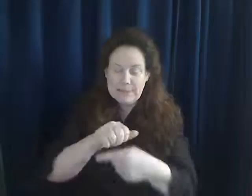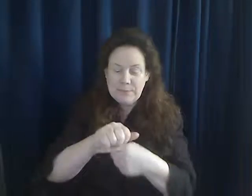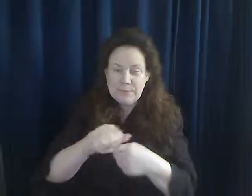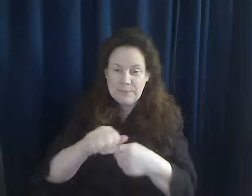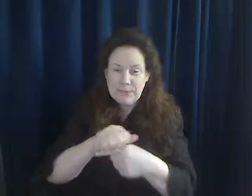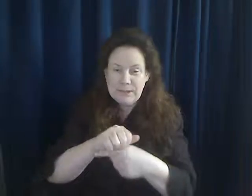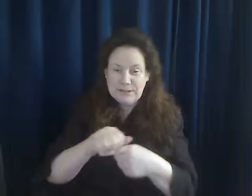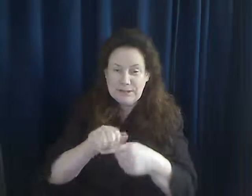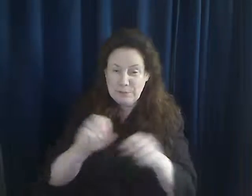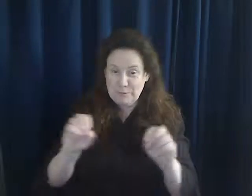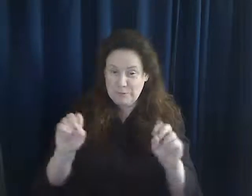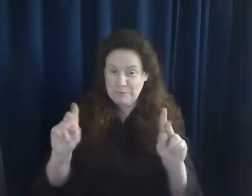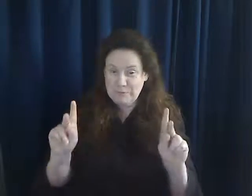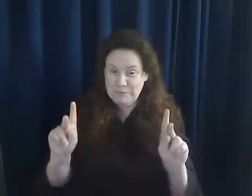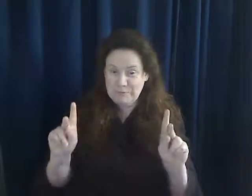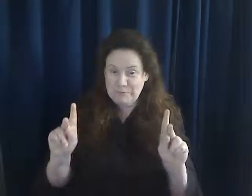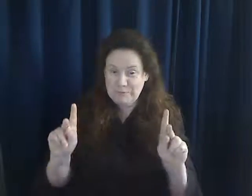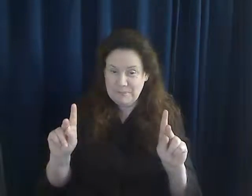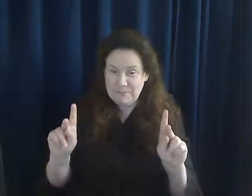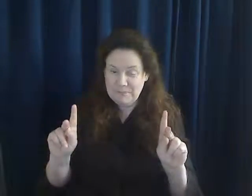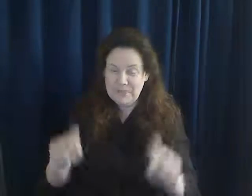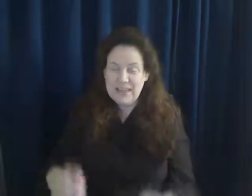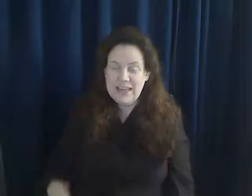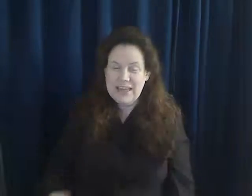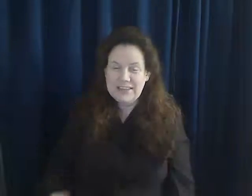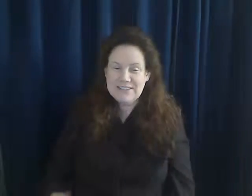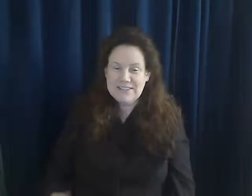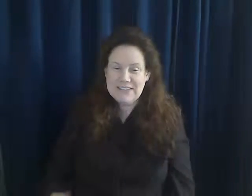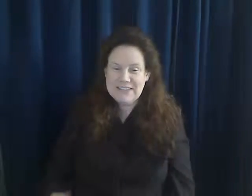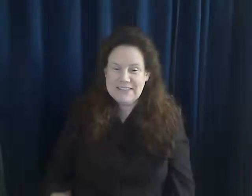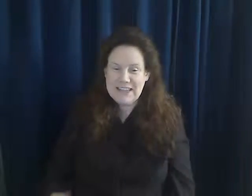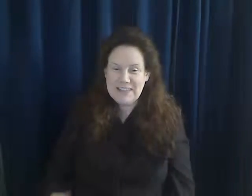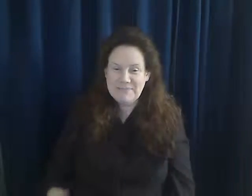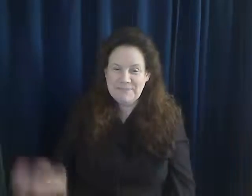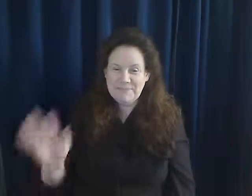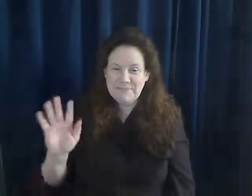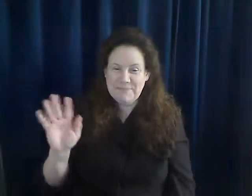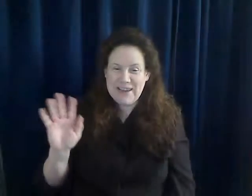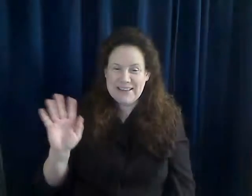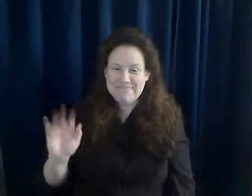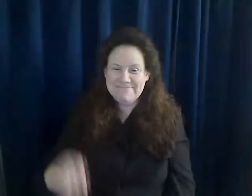I'll see you next time. Bye.